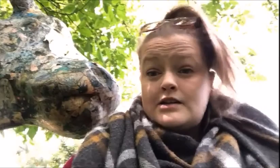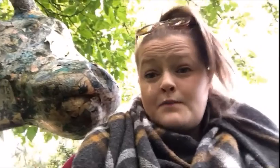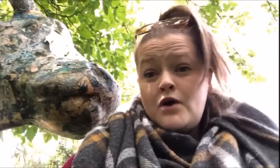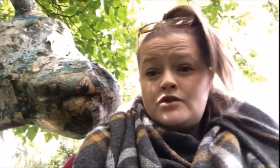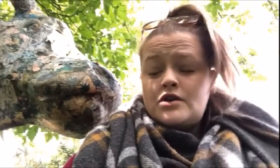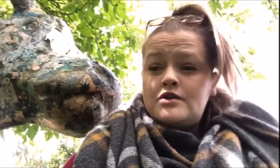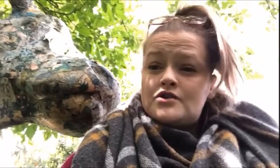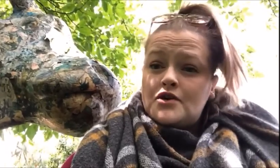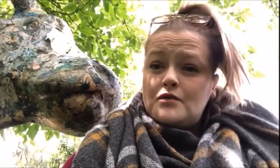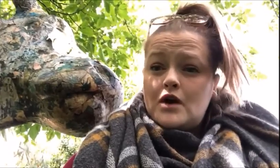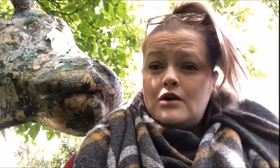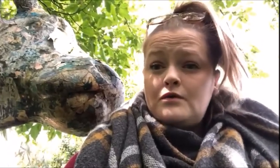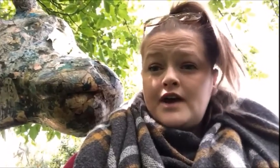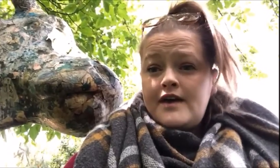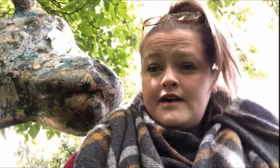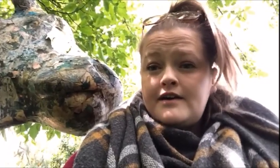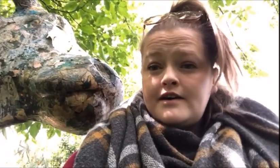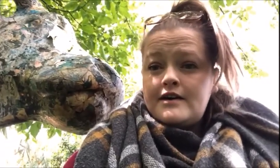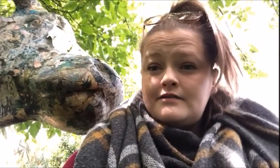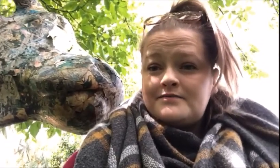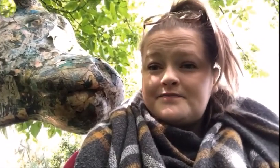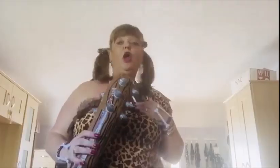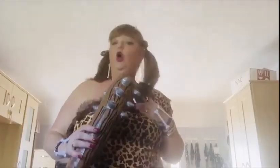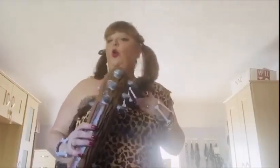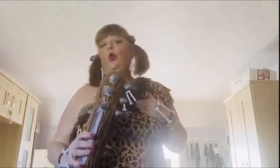supposed to do, oh yeah. Ooh,